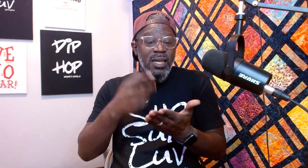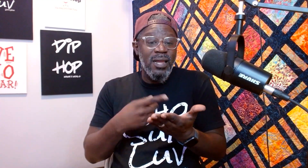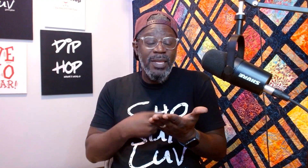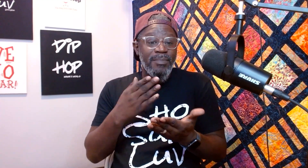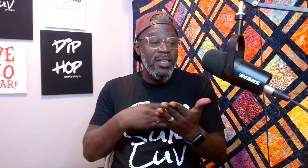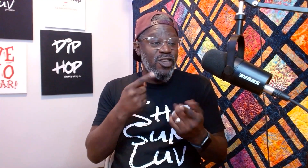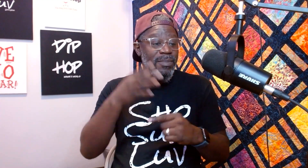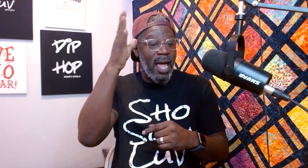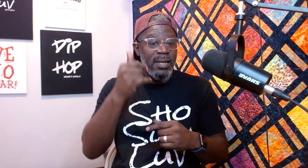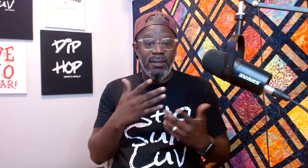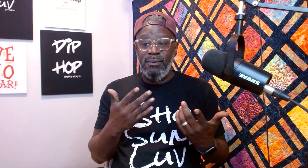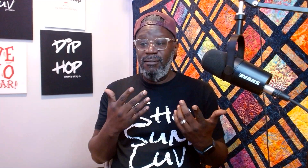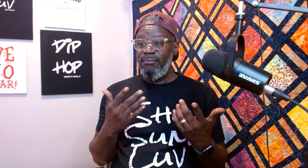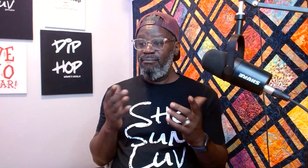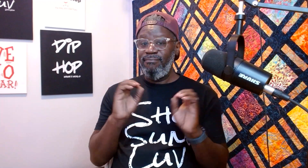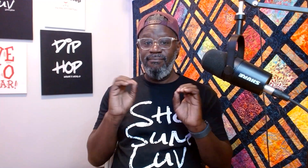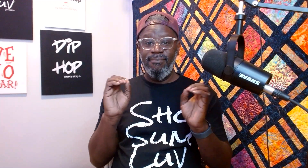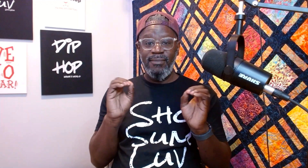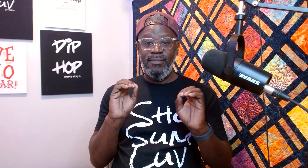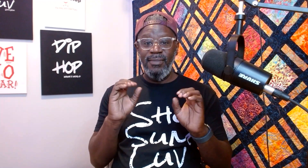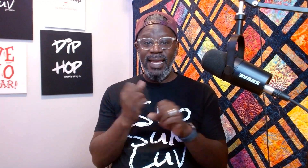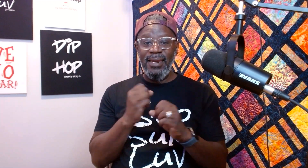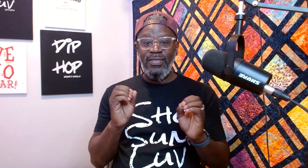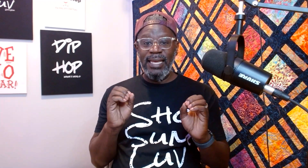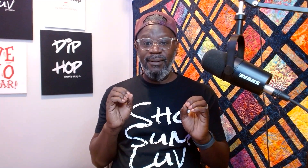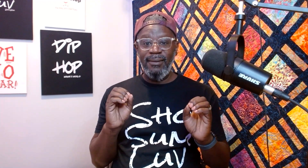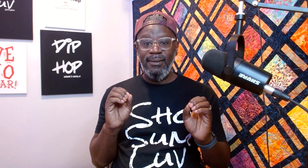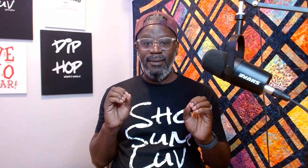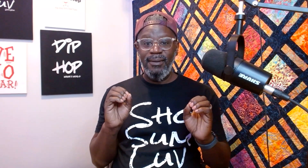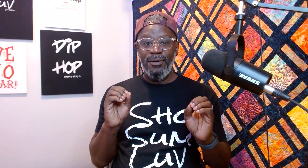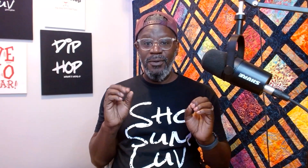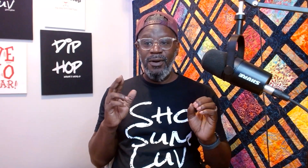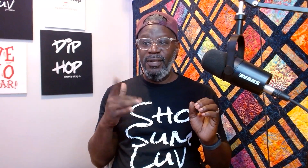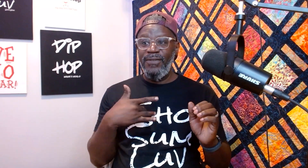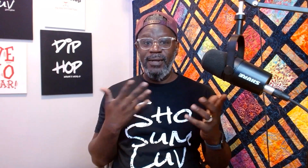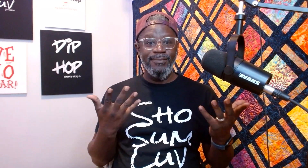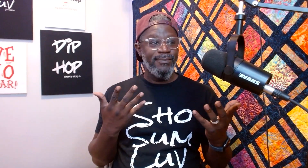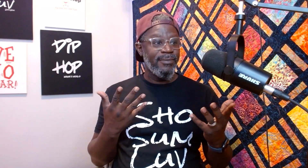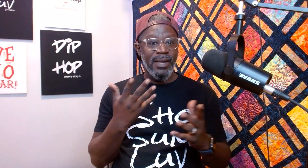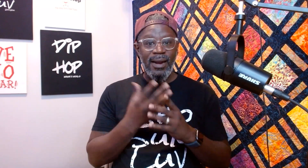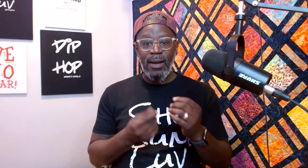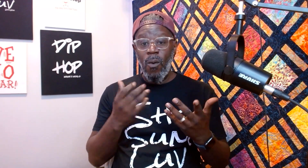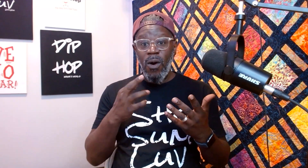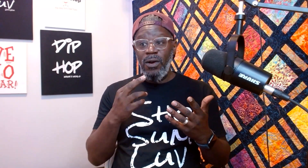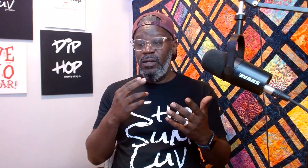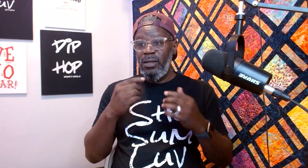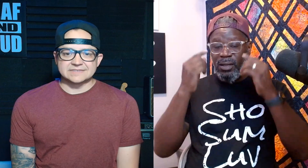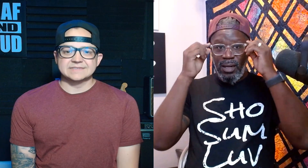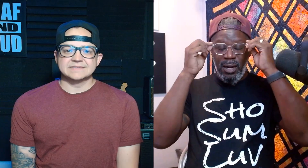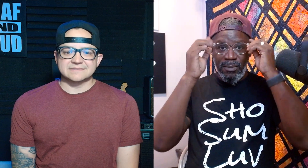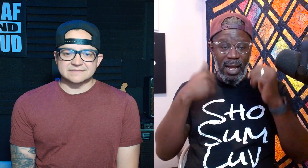know, because sometimes there's some dads, they get nothing. Or they feel lack.